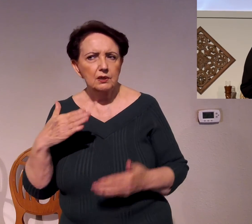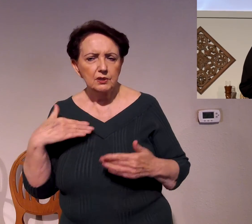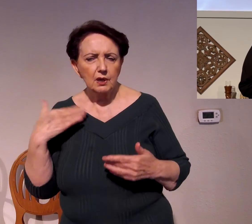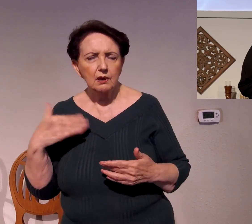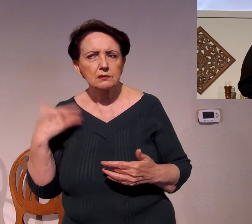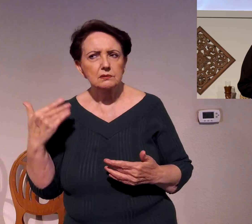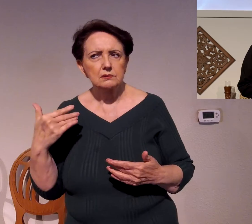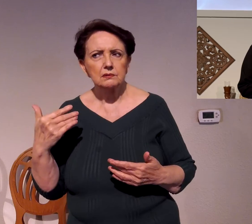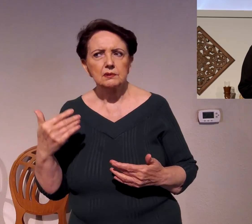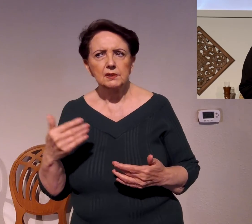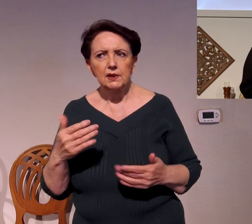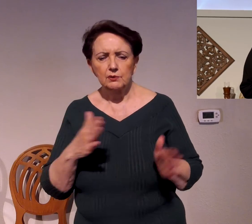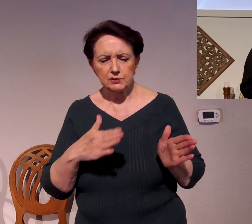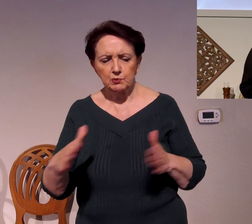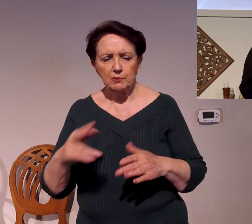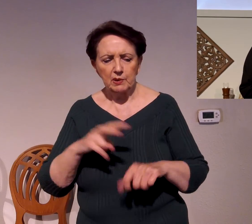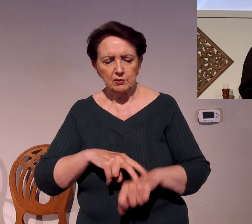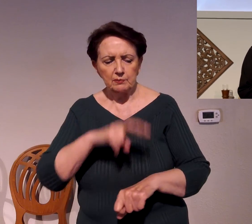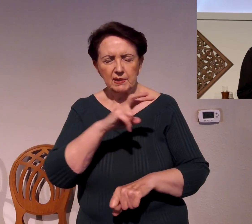leap. And I was